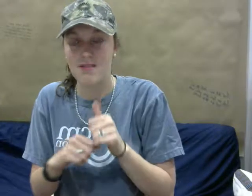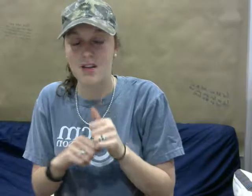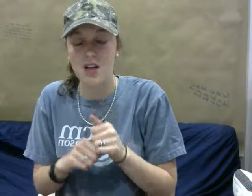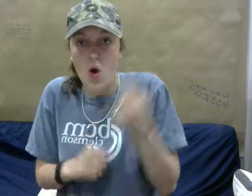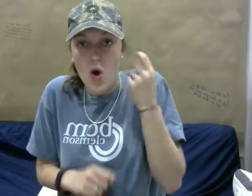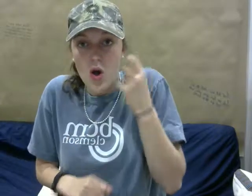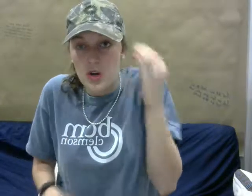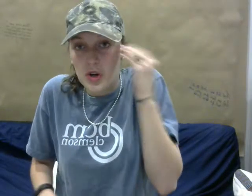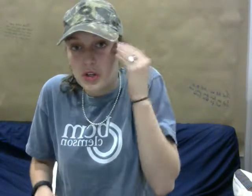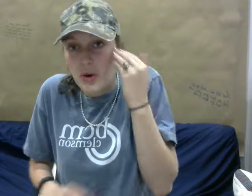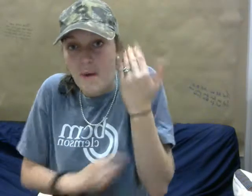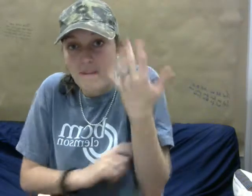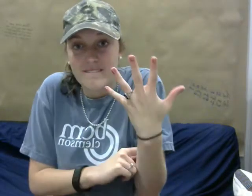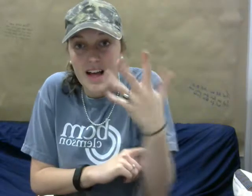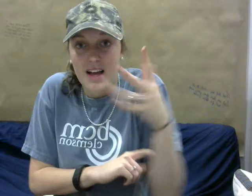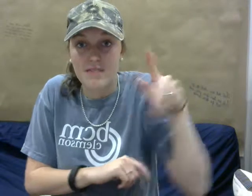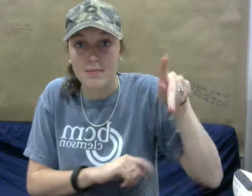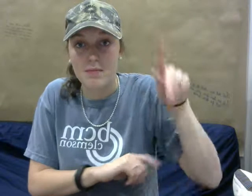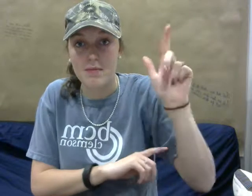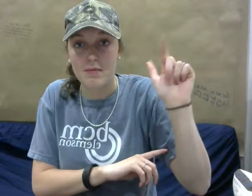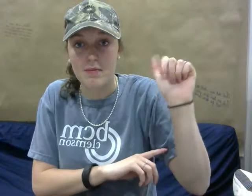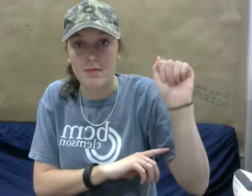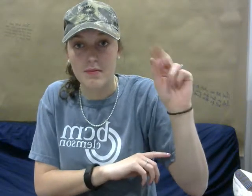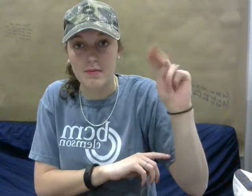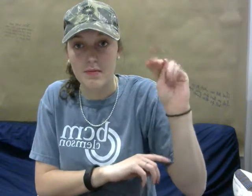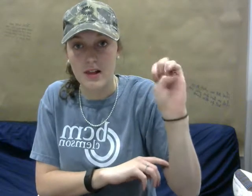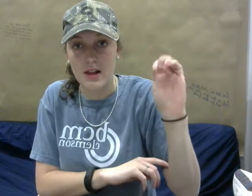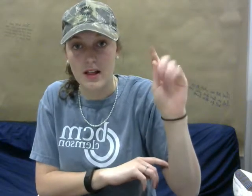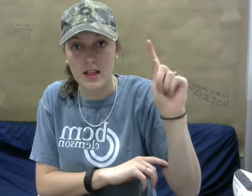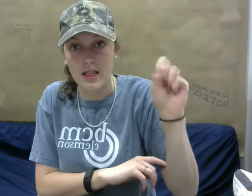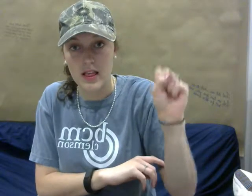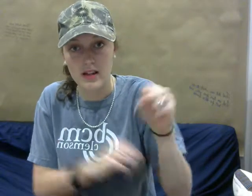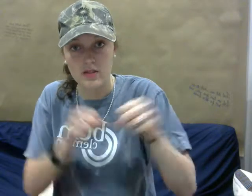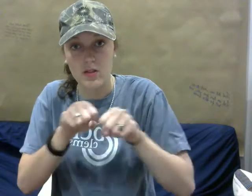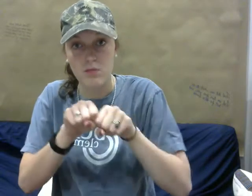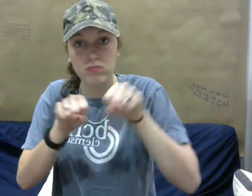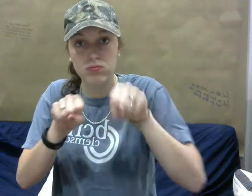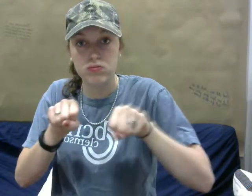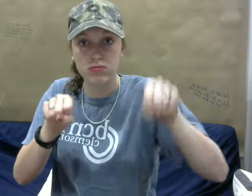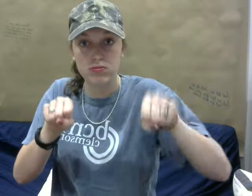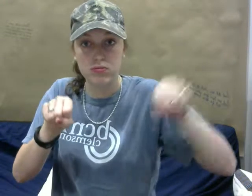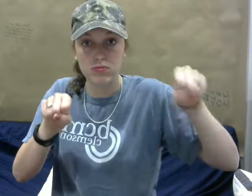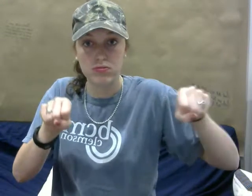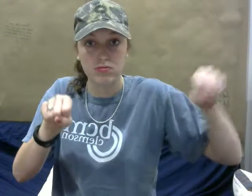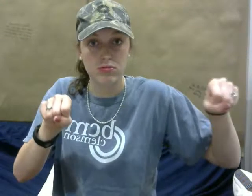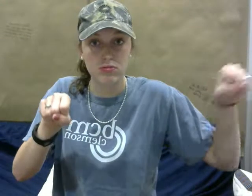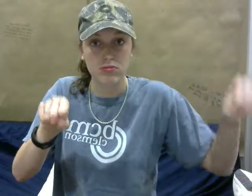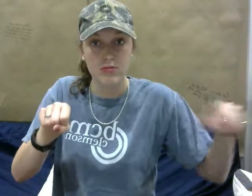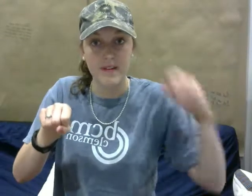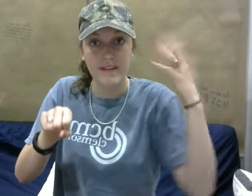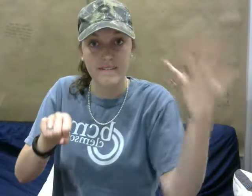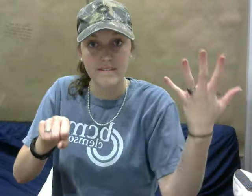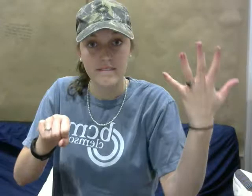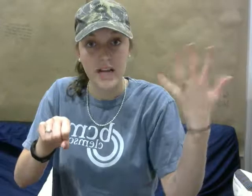us, those that are visible from Earth to the unaided eye. Over time, our view of our local cosmic neighbourhood